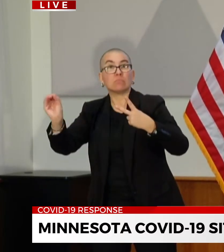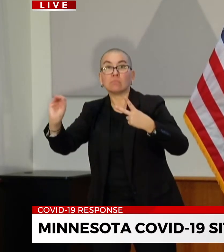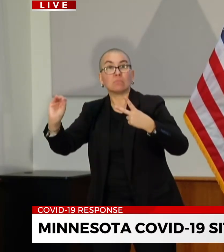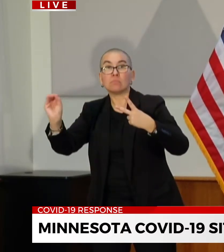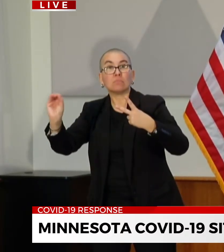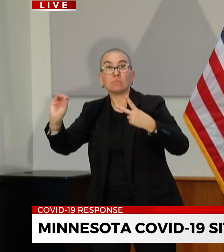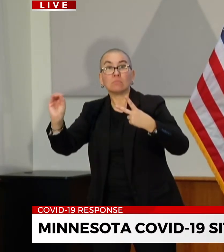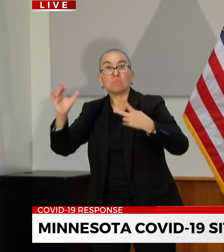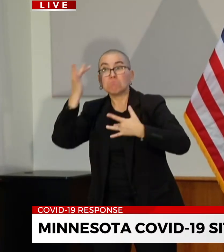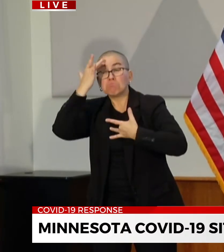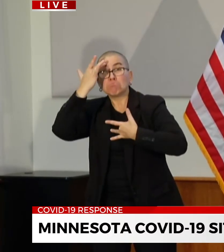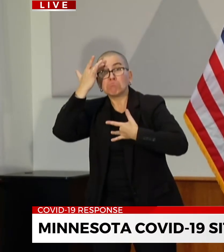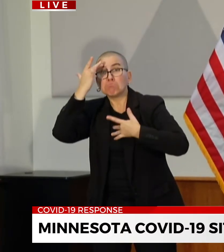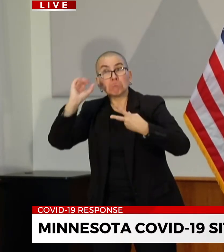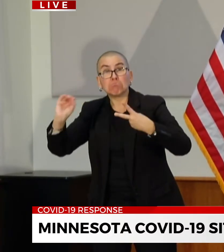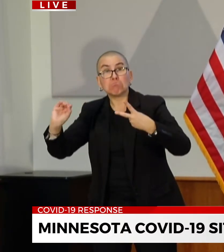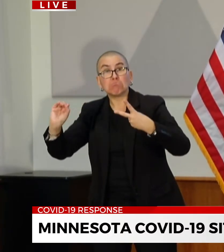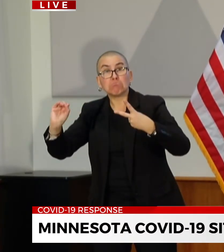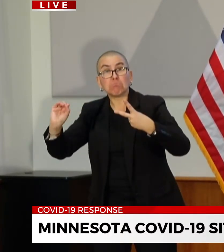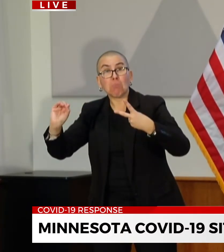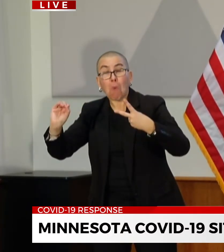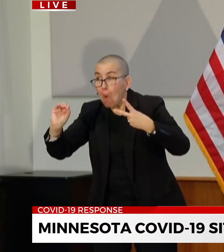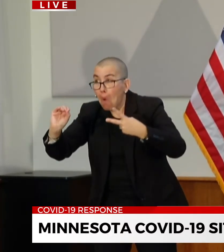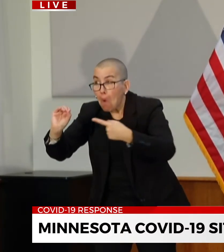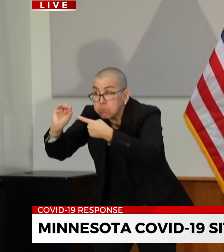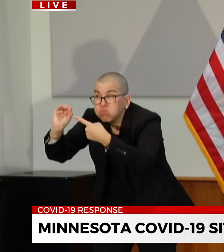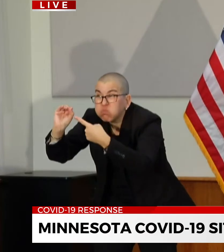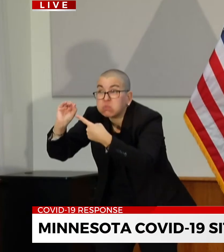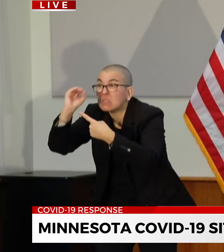seriously ill. There was a percentage, it was about